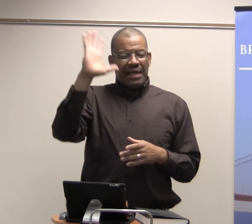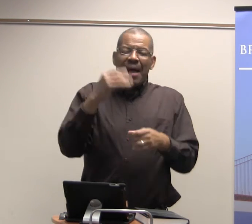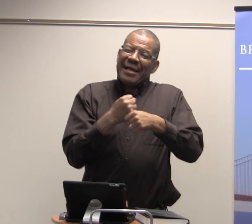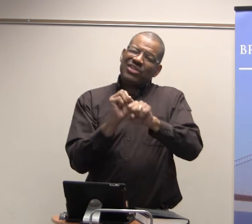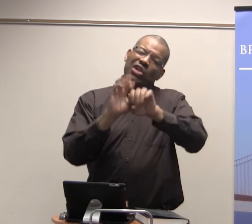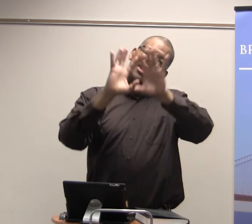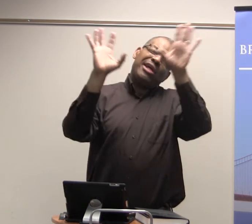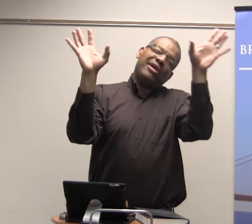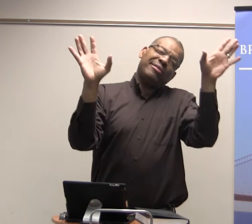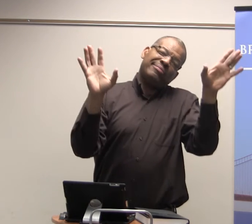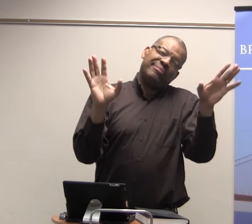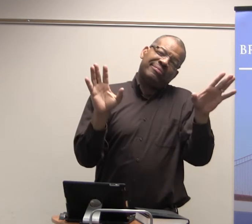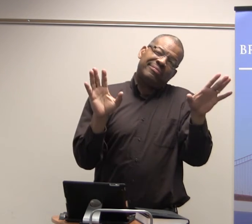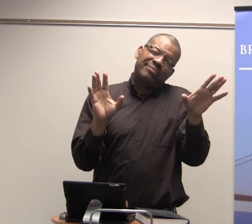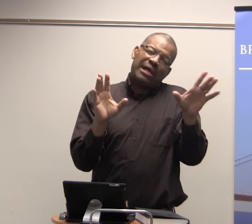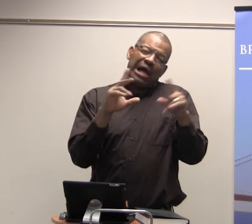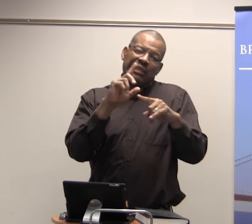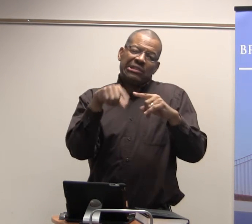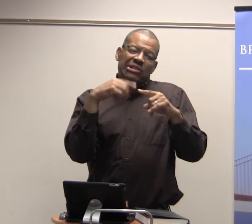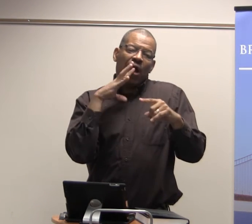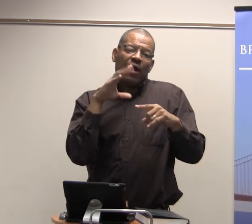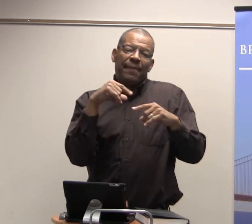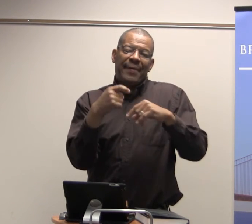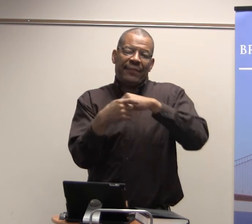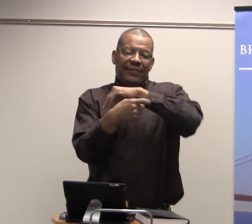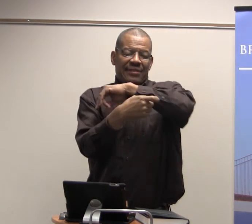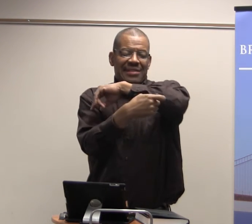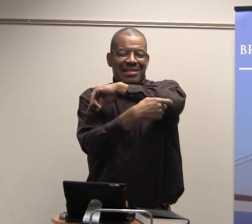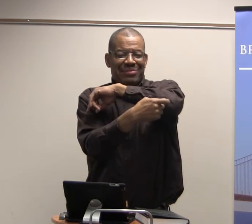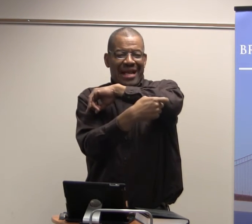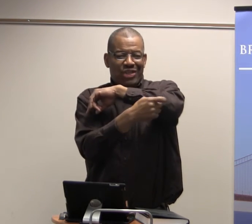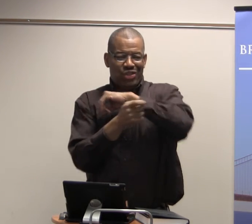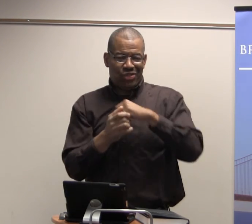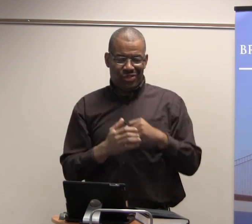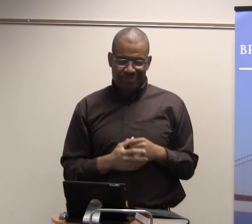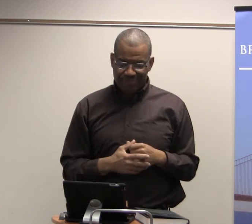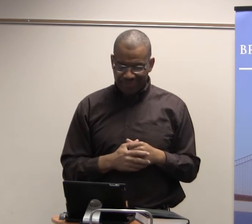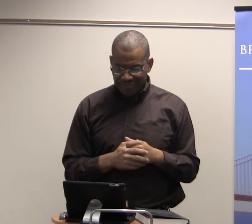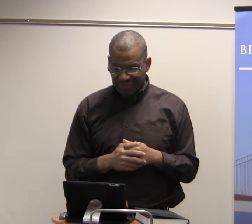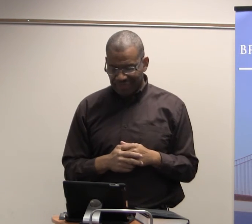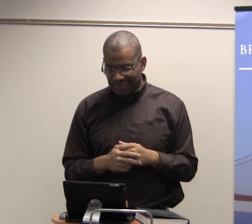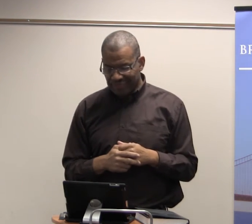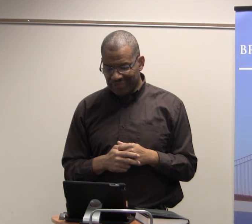God makes it clear, talking about the temptations.